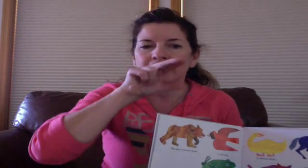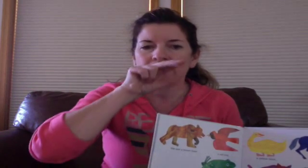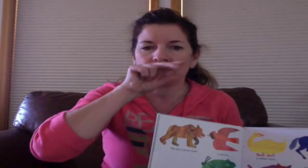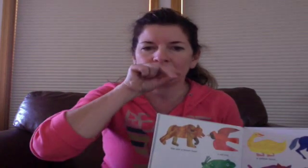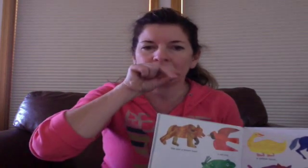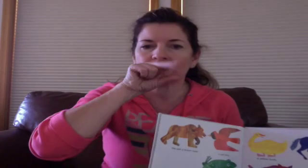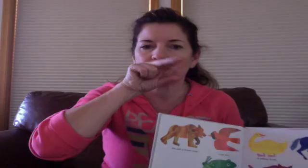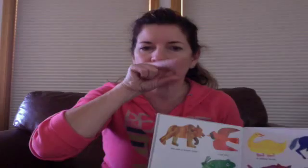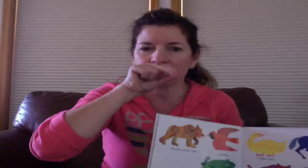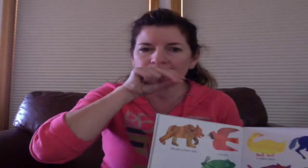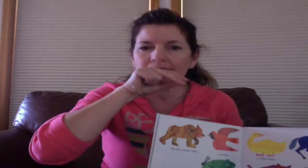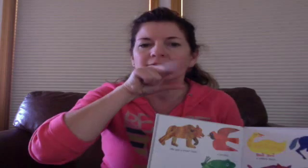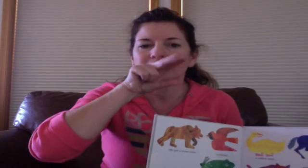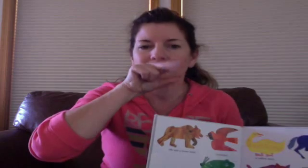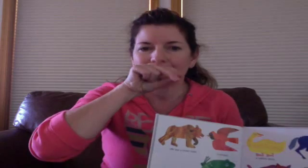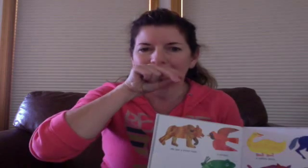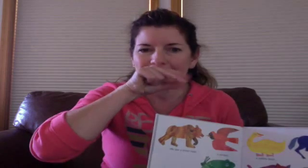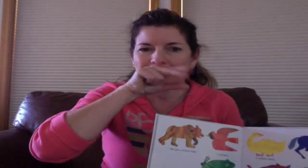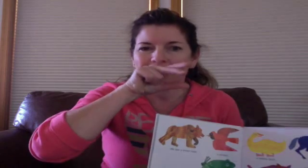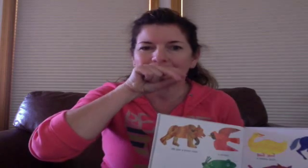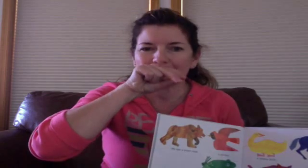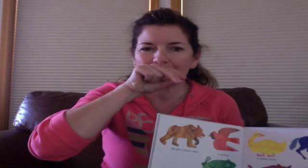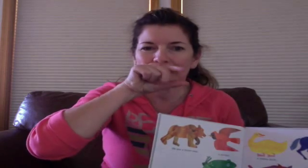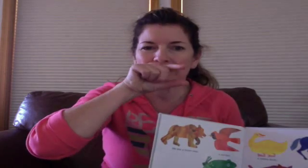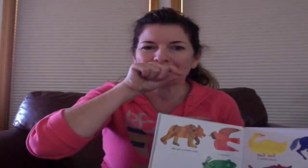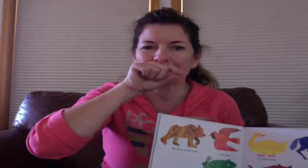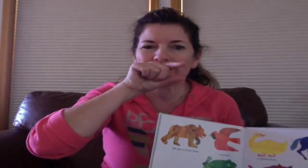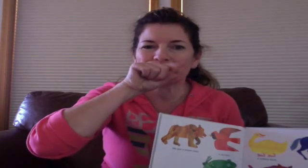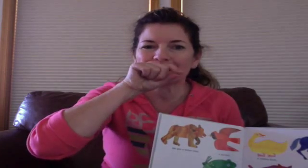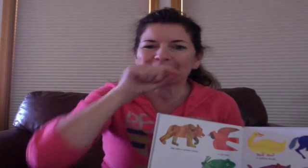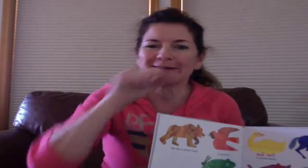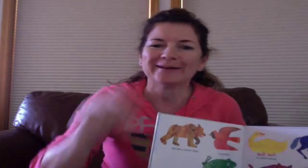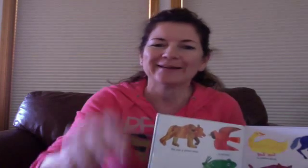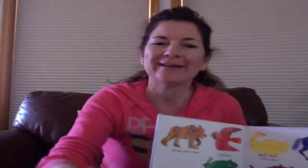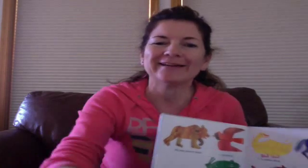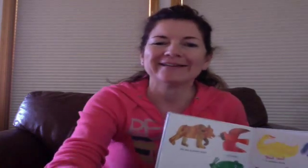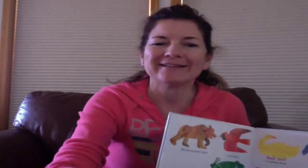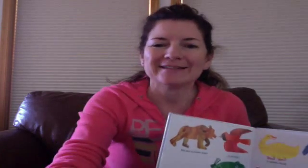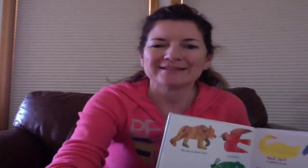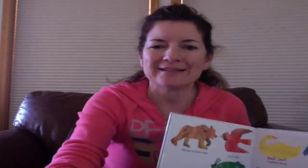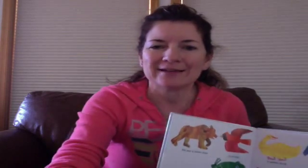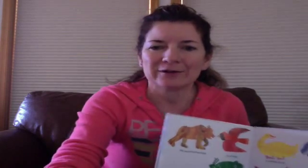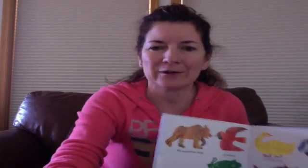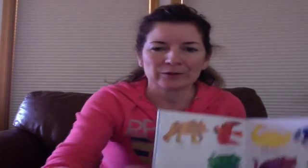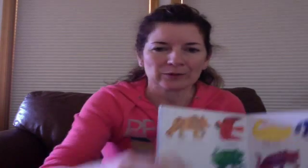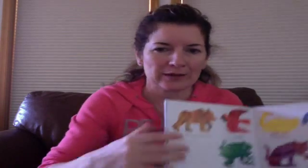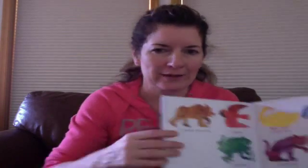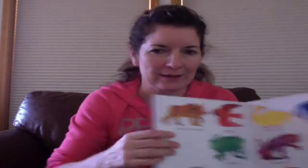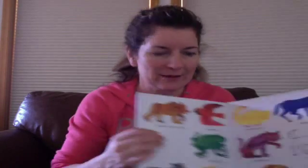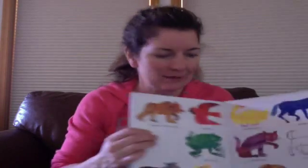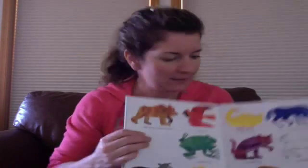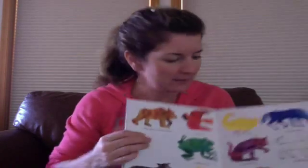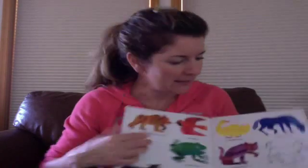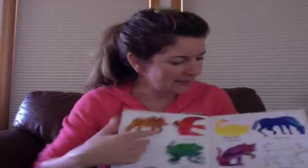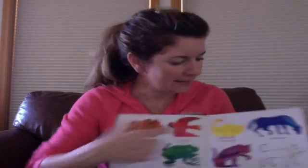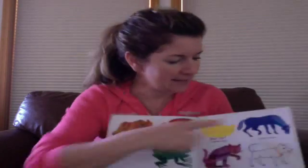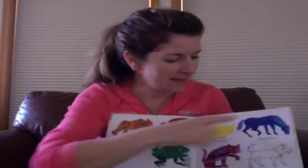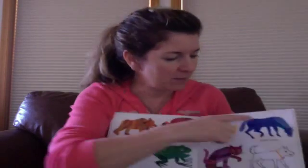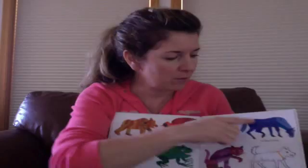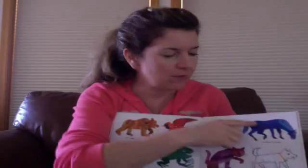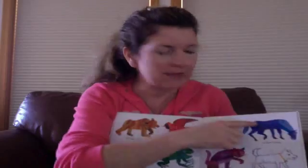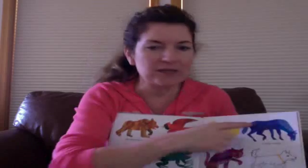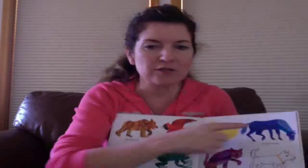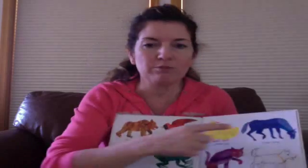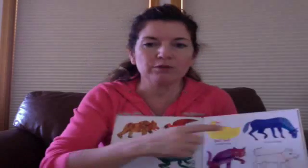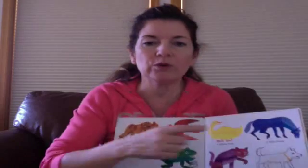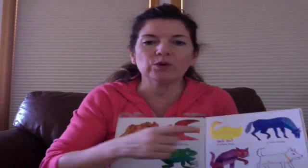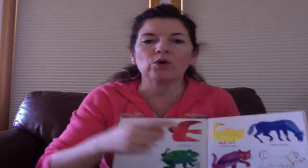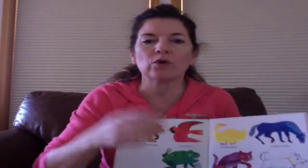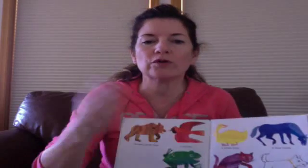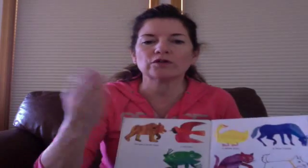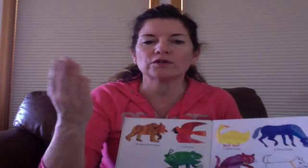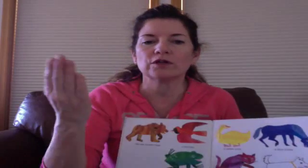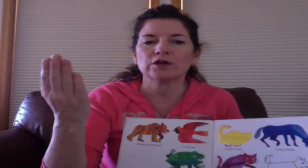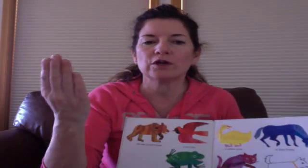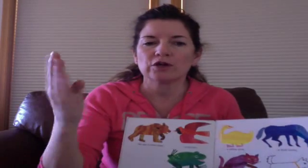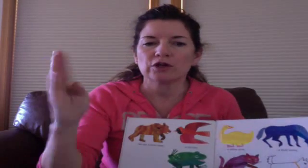it'll eventually take on more of this look. So the next animal is blue horse. You